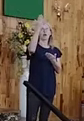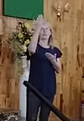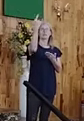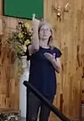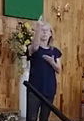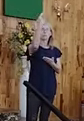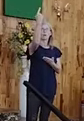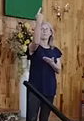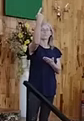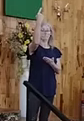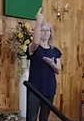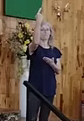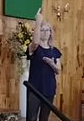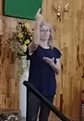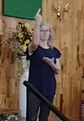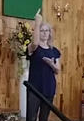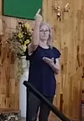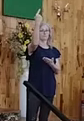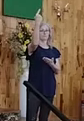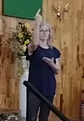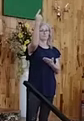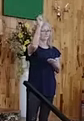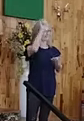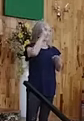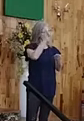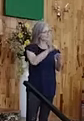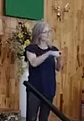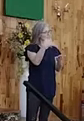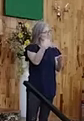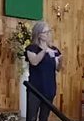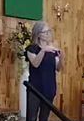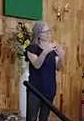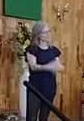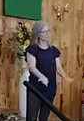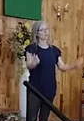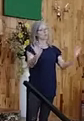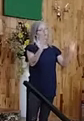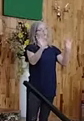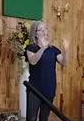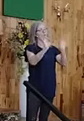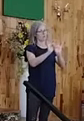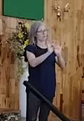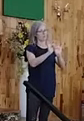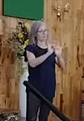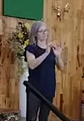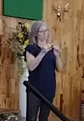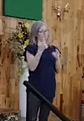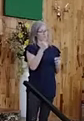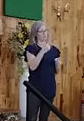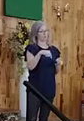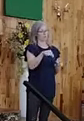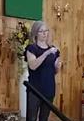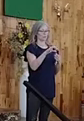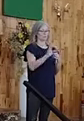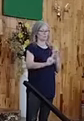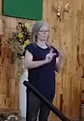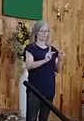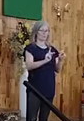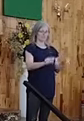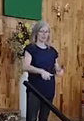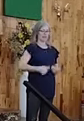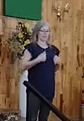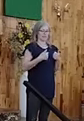one. That is very, very important now for the chosen people who live in